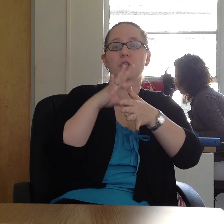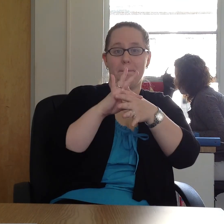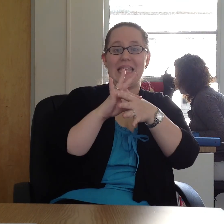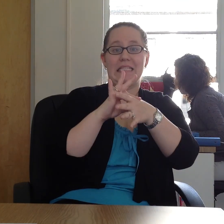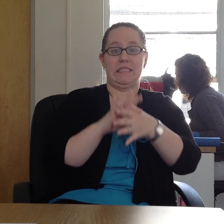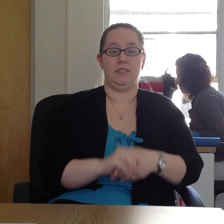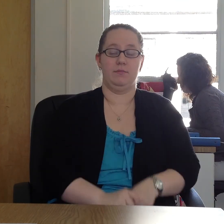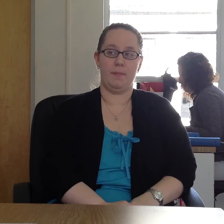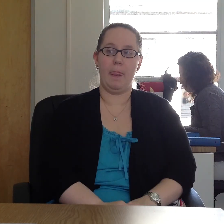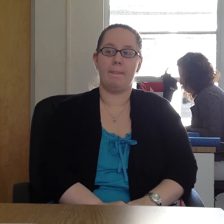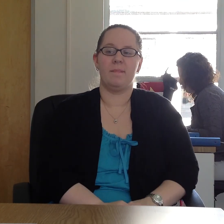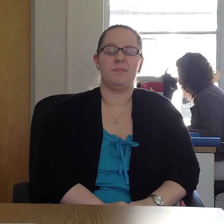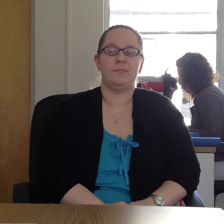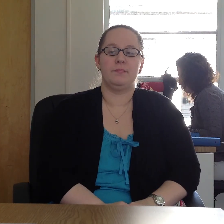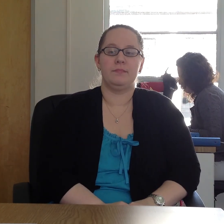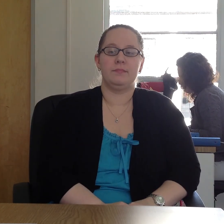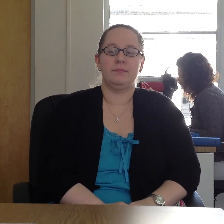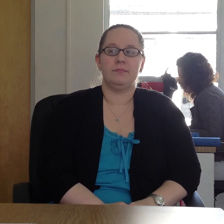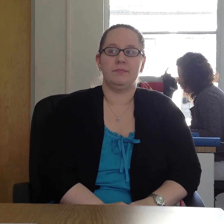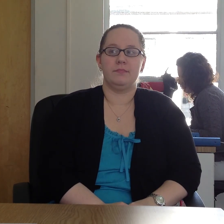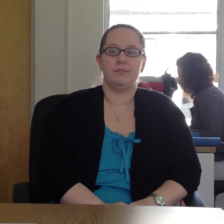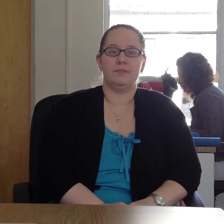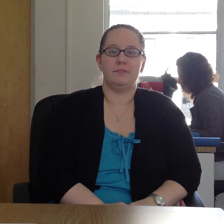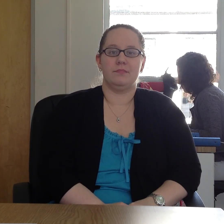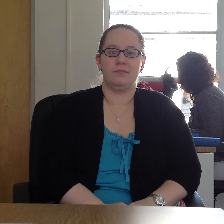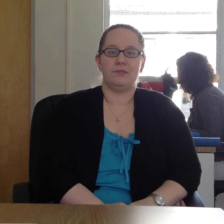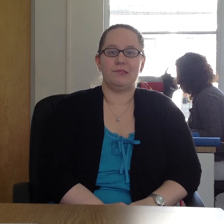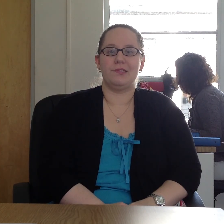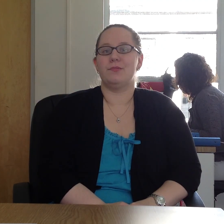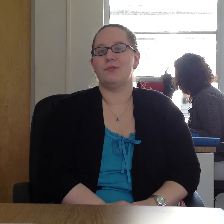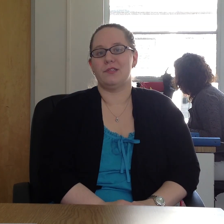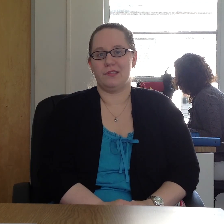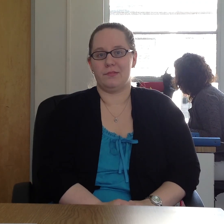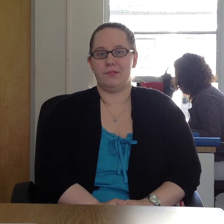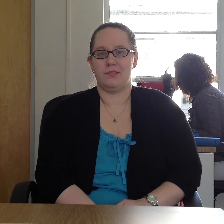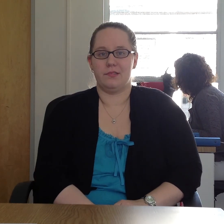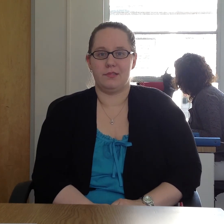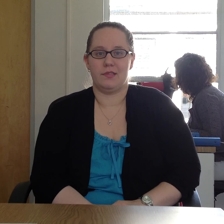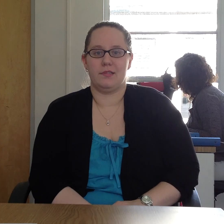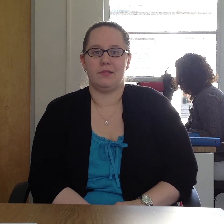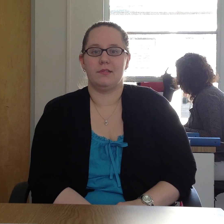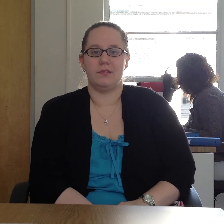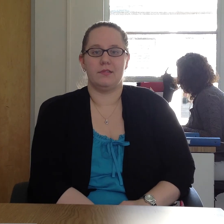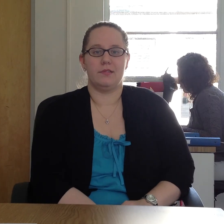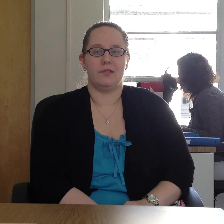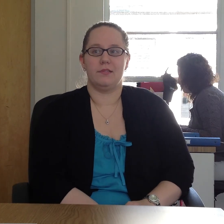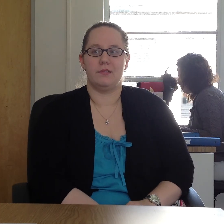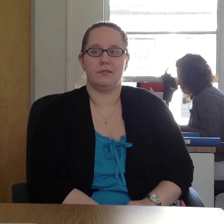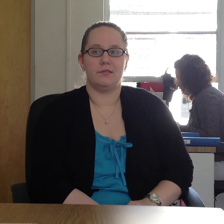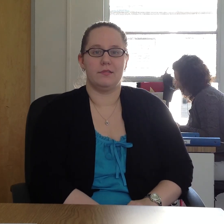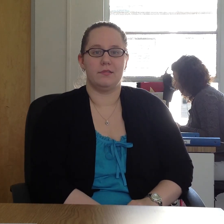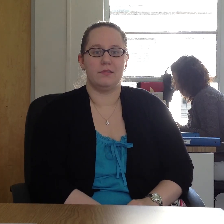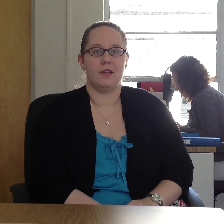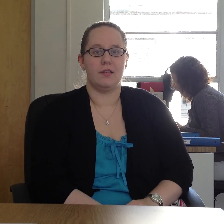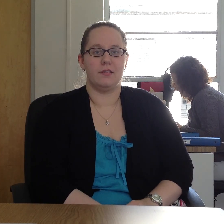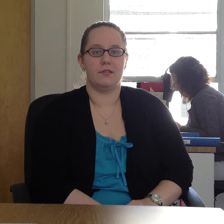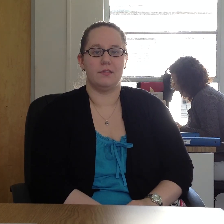Okay. That's it for 5. Okay, do we want to stop for just Yeah. a second? Can we stop this?